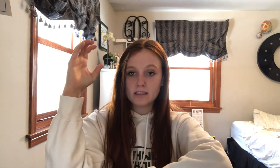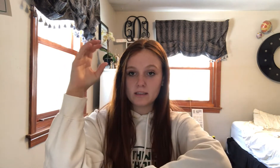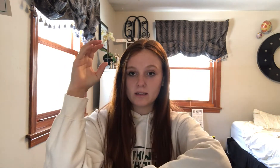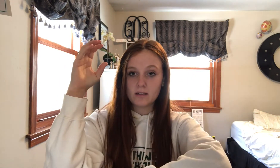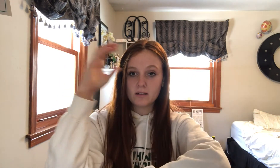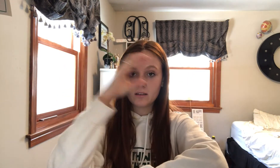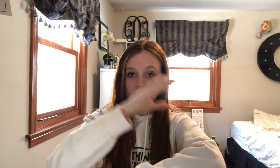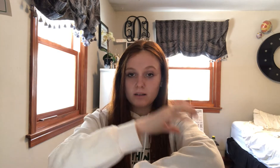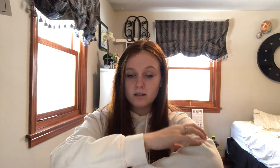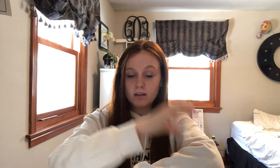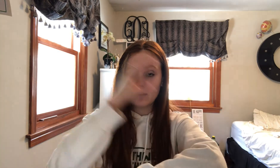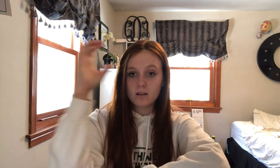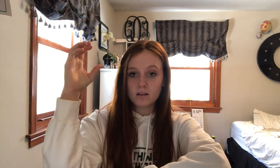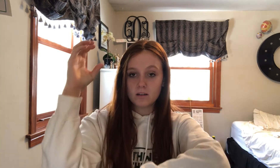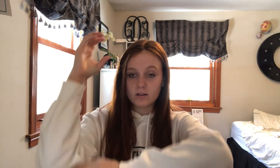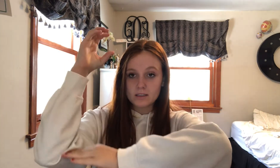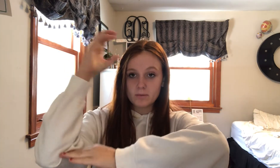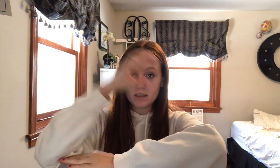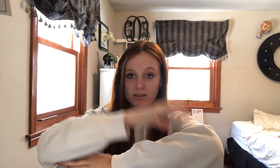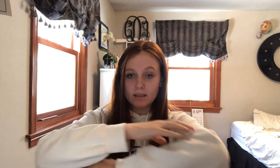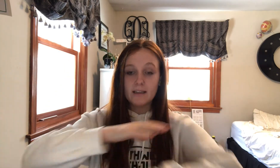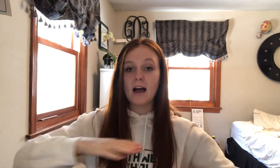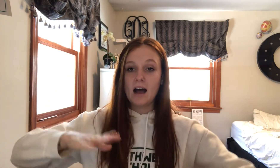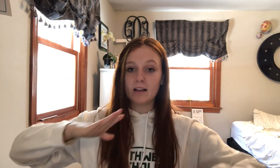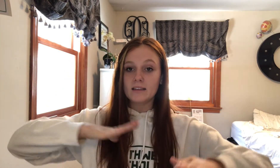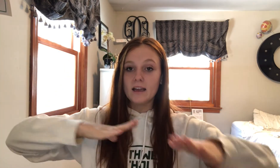C. Christmas. And then holidays.